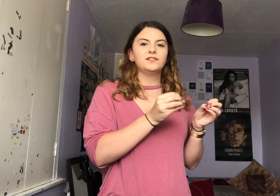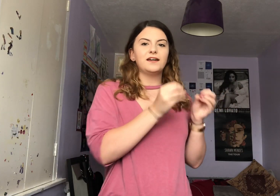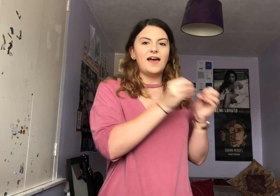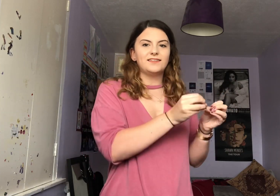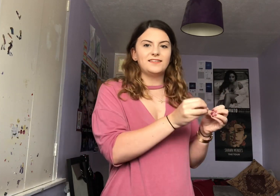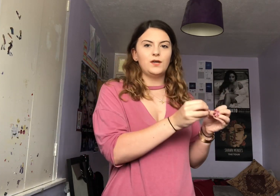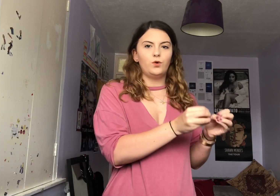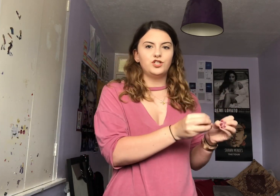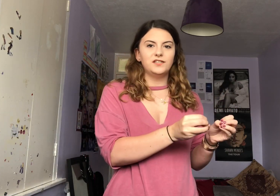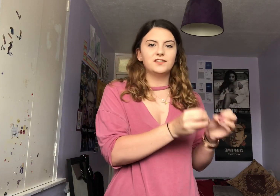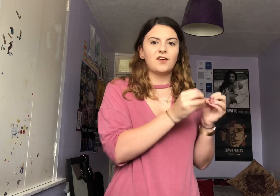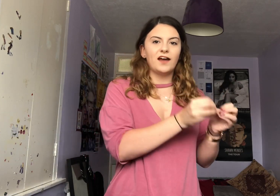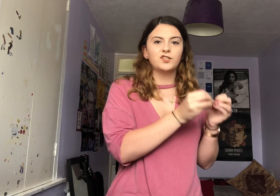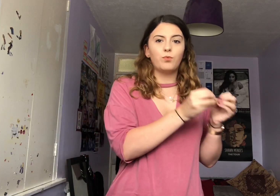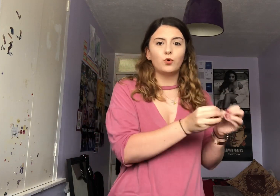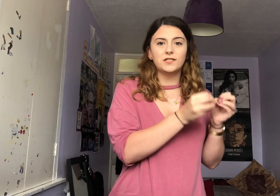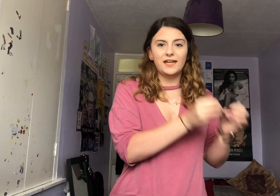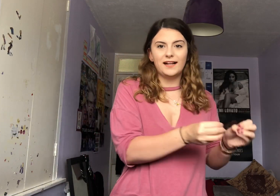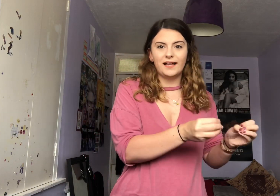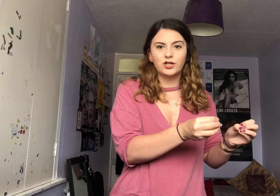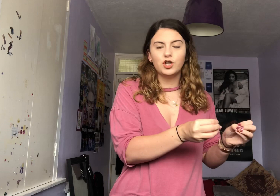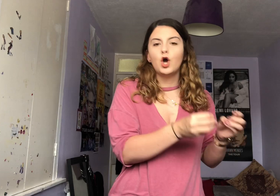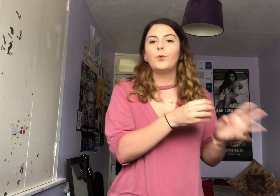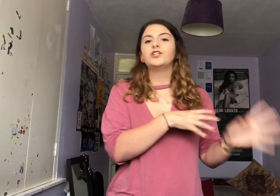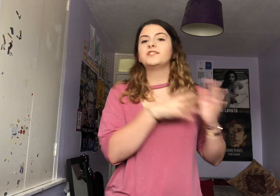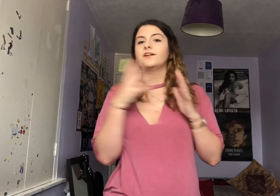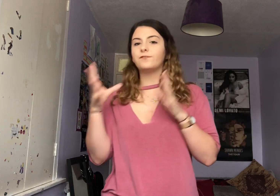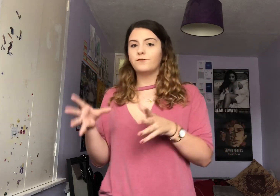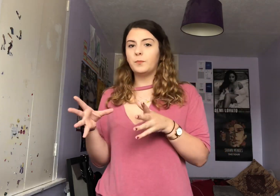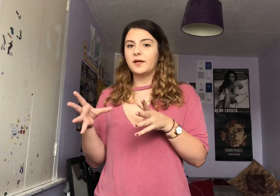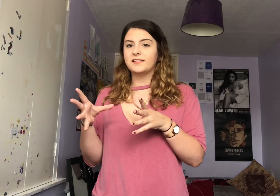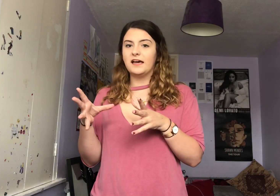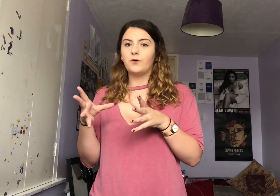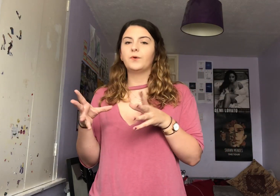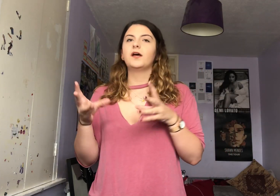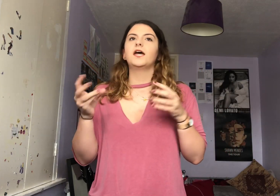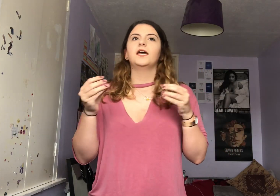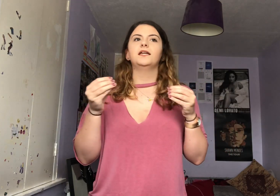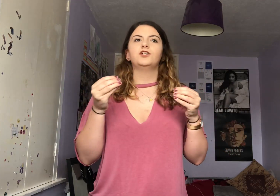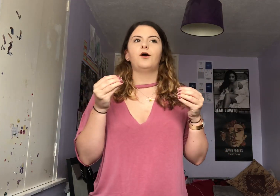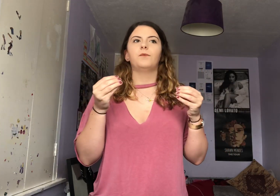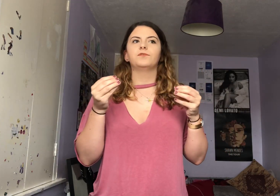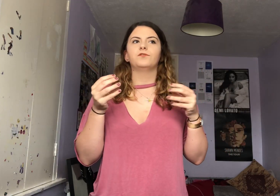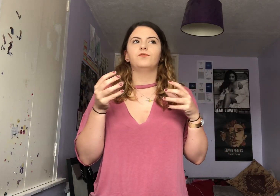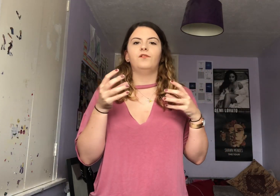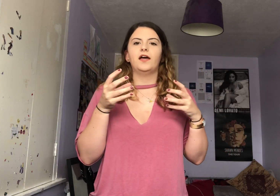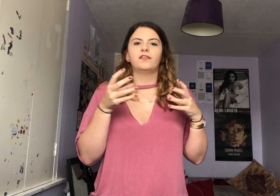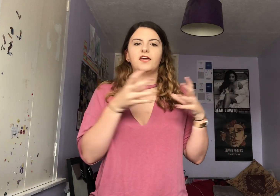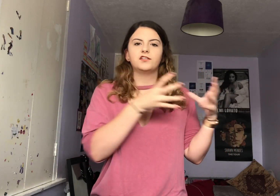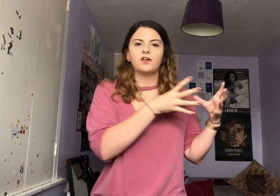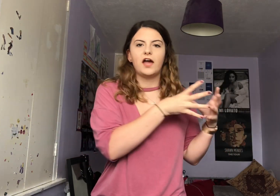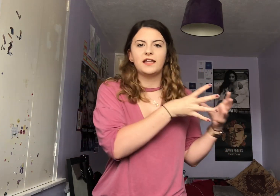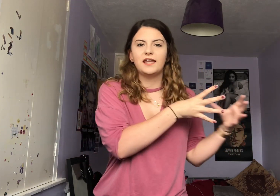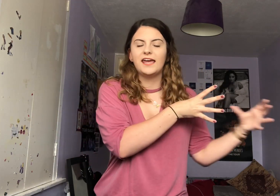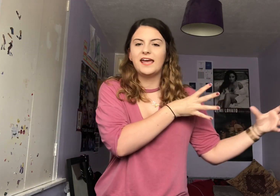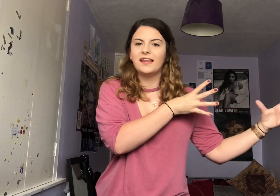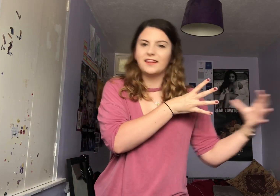in SSE, which is Sign Supported English, which is different from BSL in terms of like they sign the